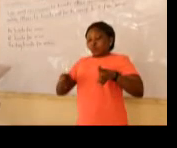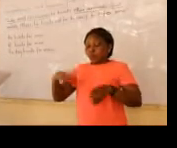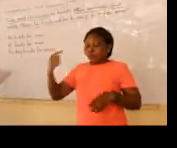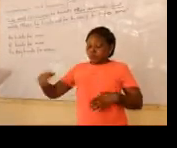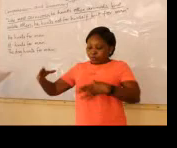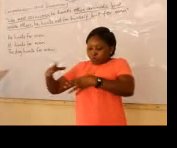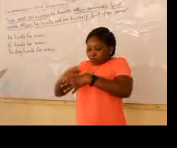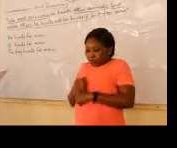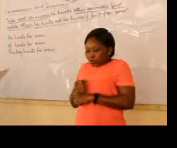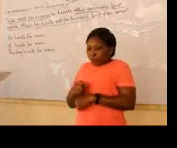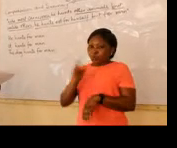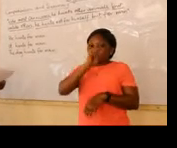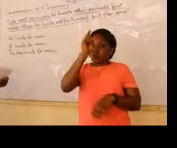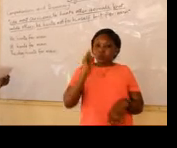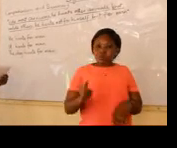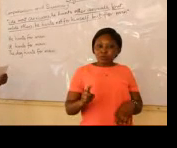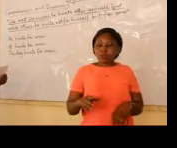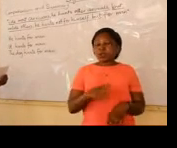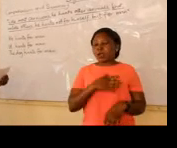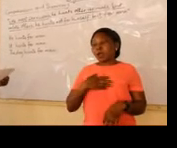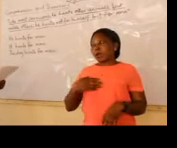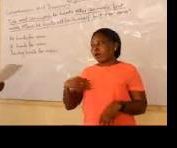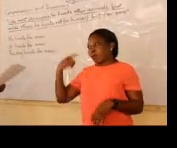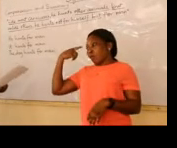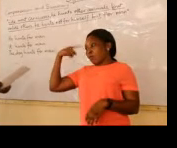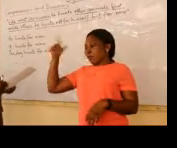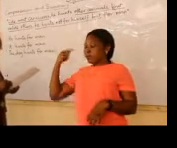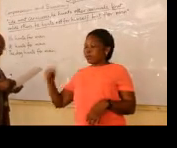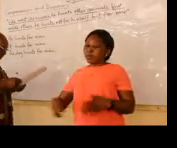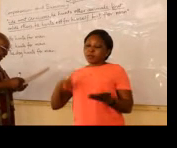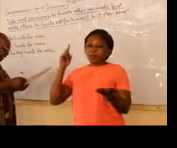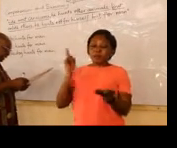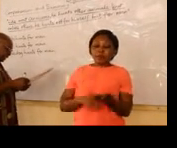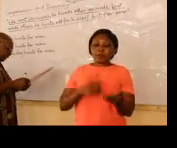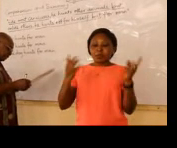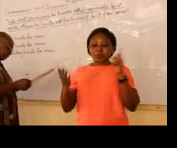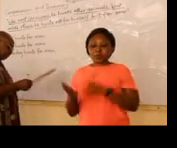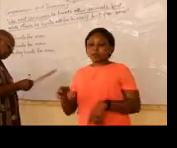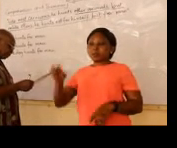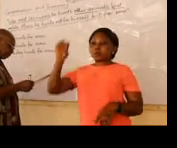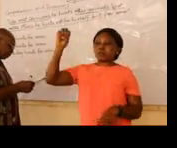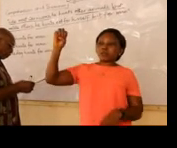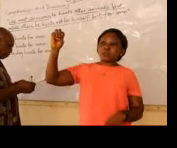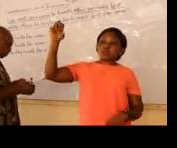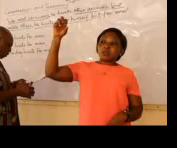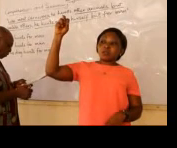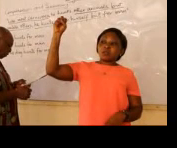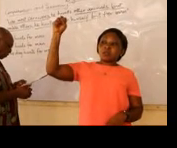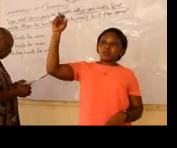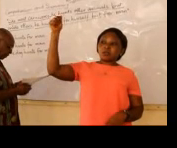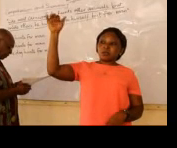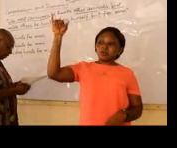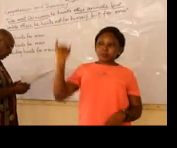question, and for the argumentative essay,